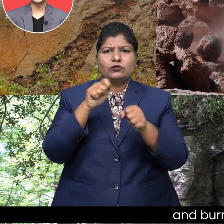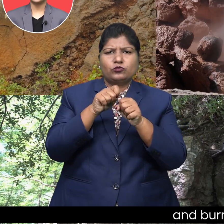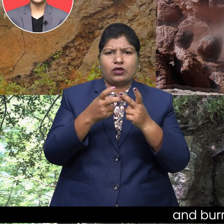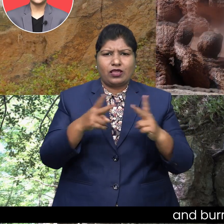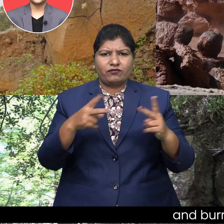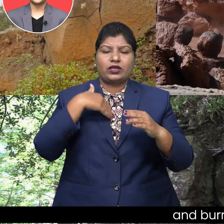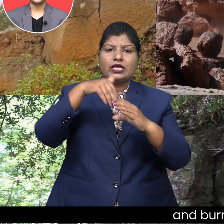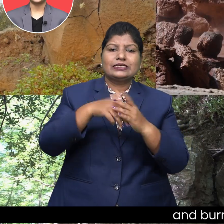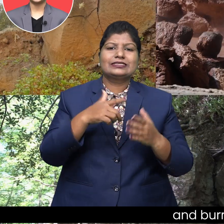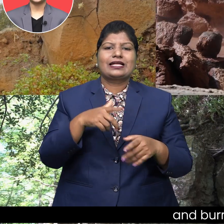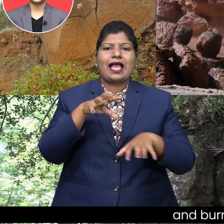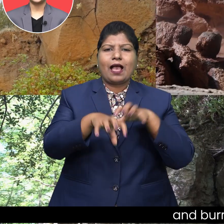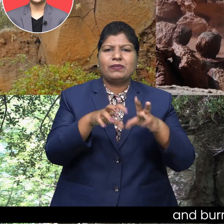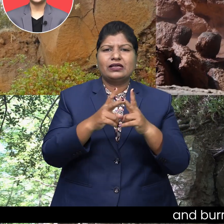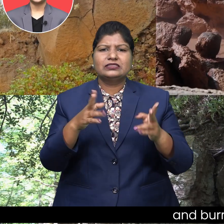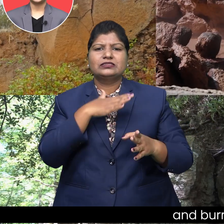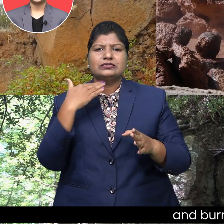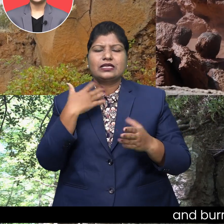burrowing animals.